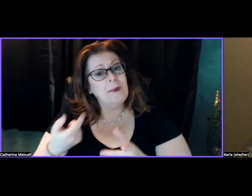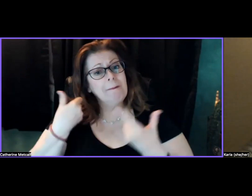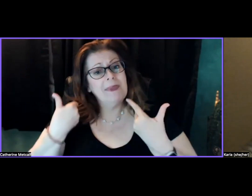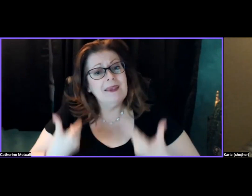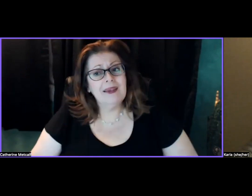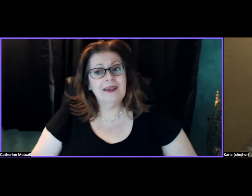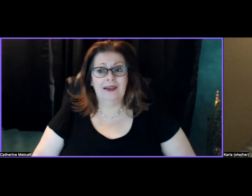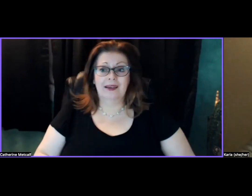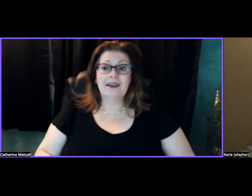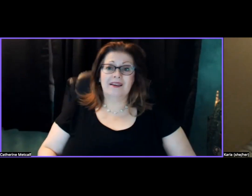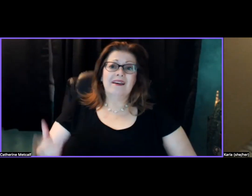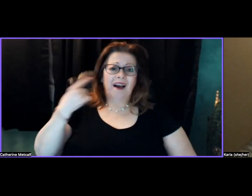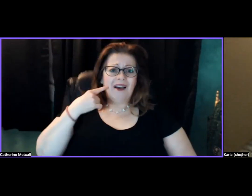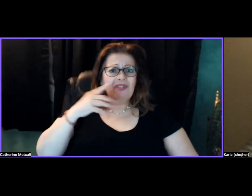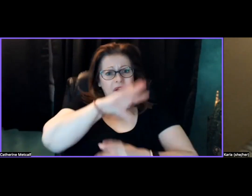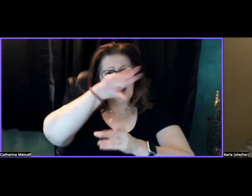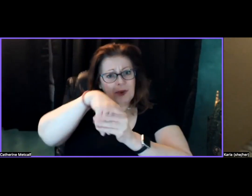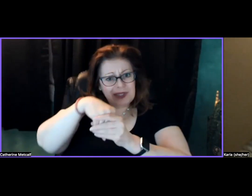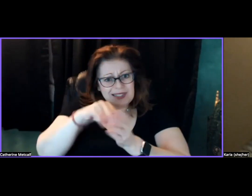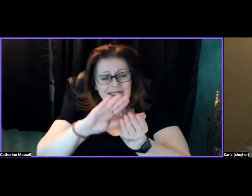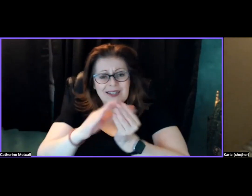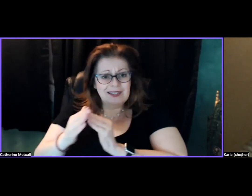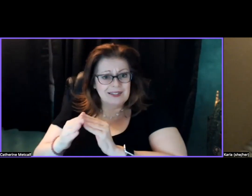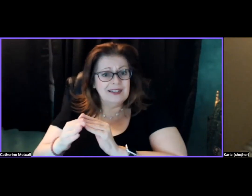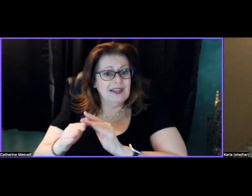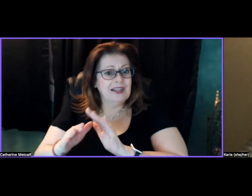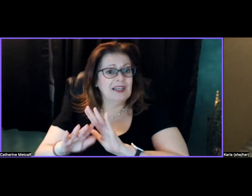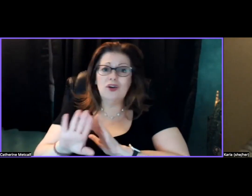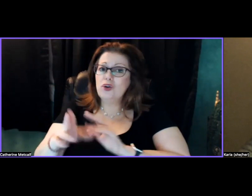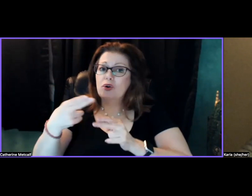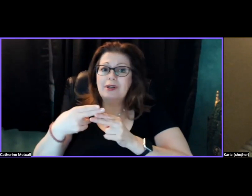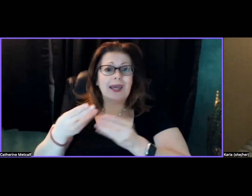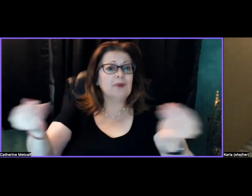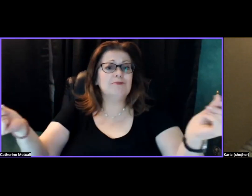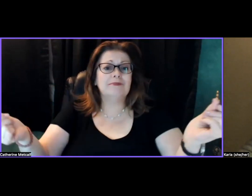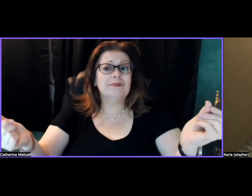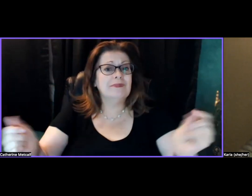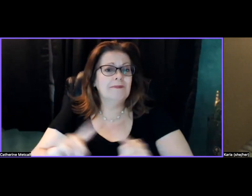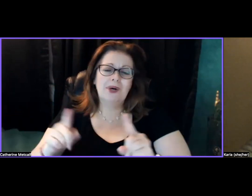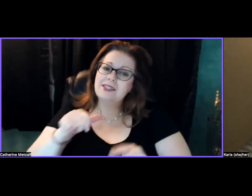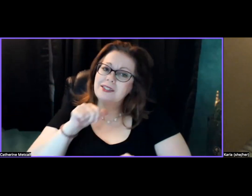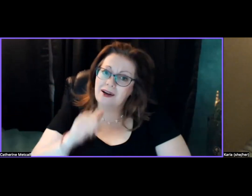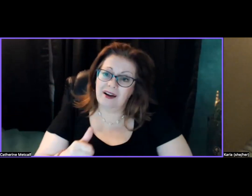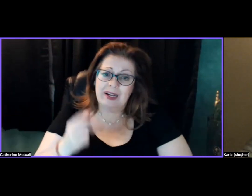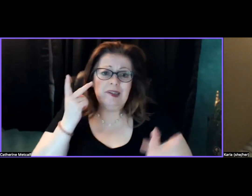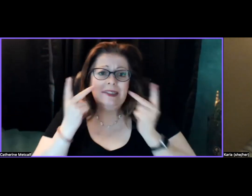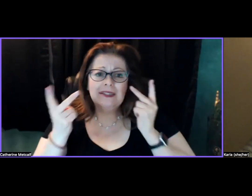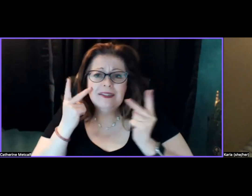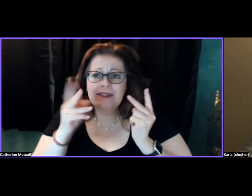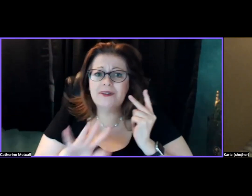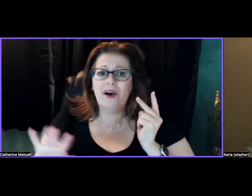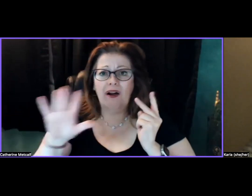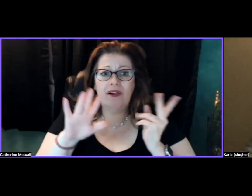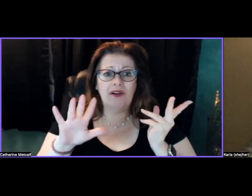your name by now, yet the city remains as I have always known it. Now I see the stars were street lamps, nothing